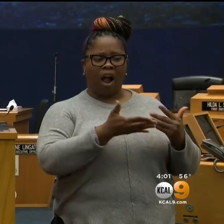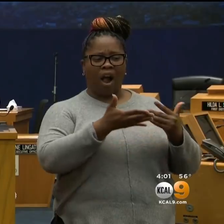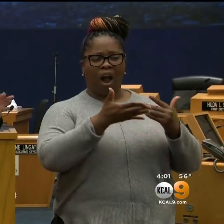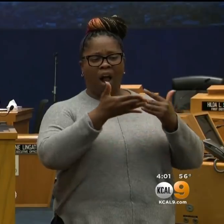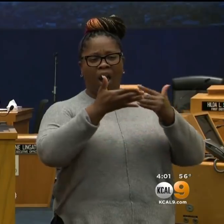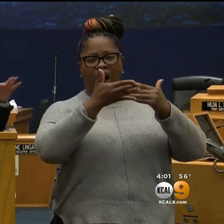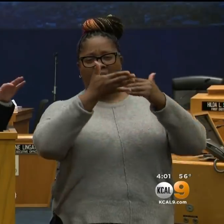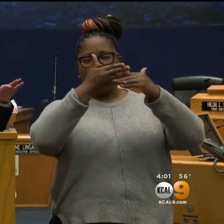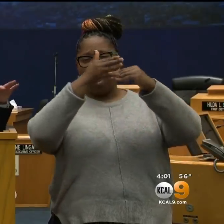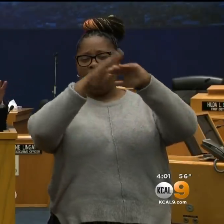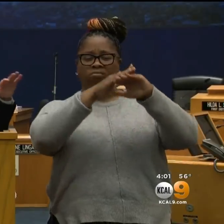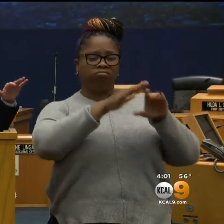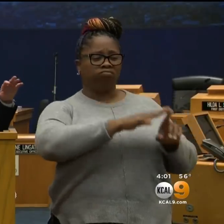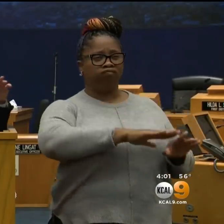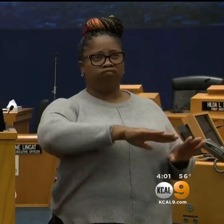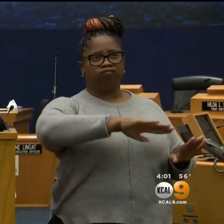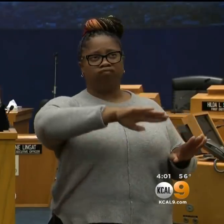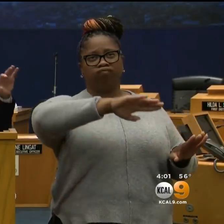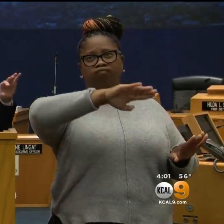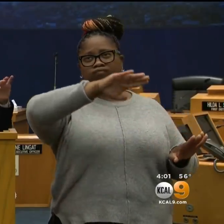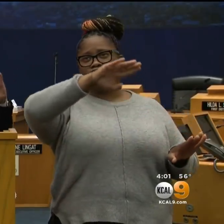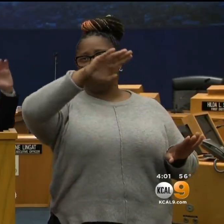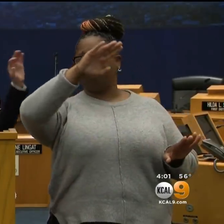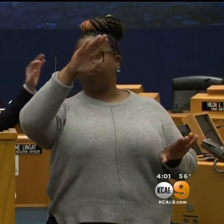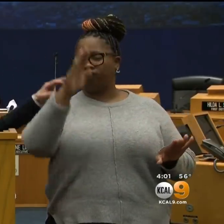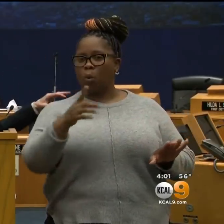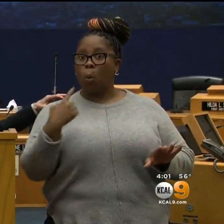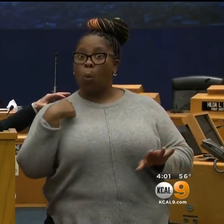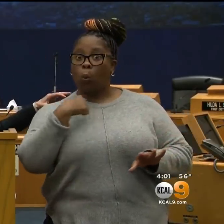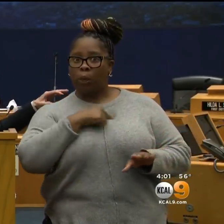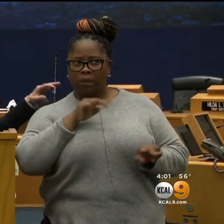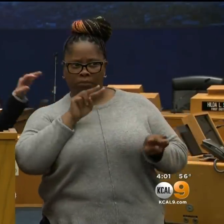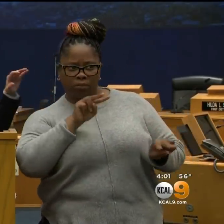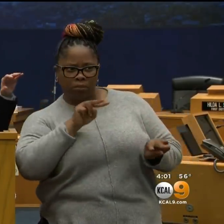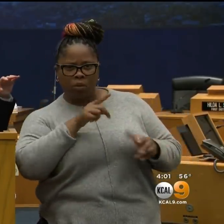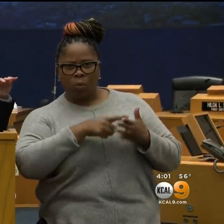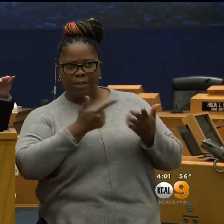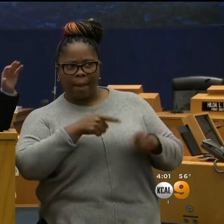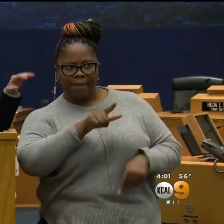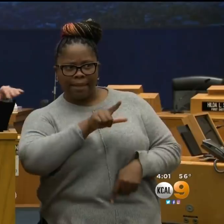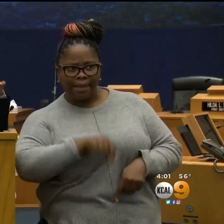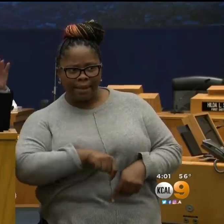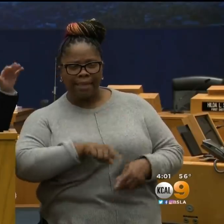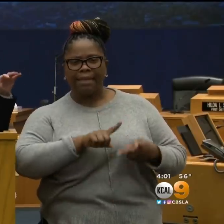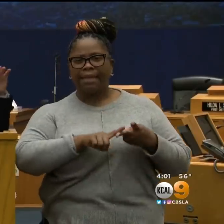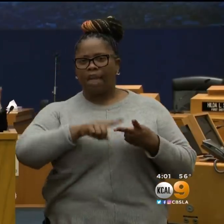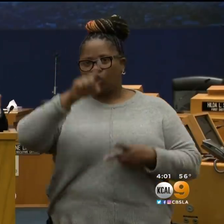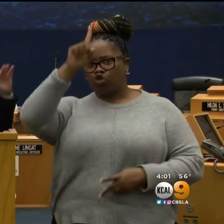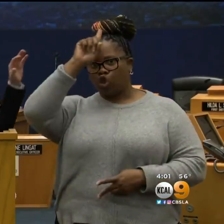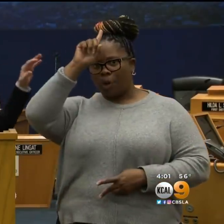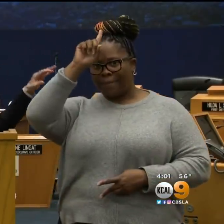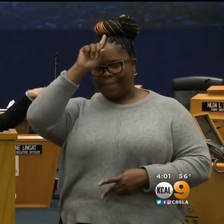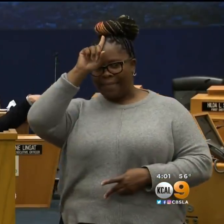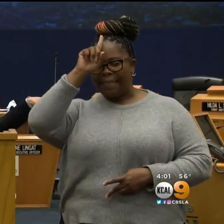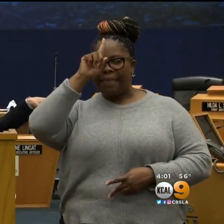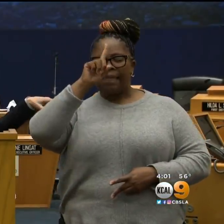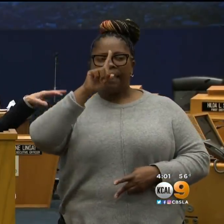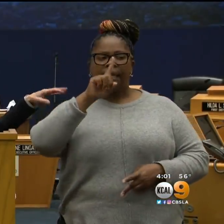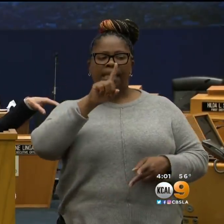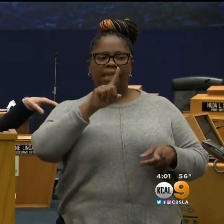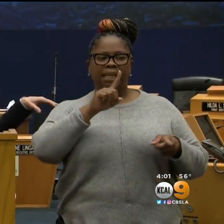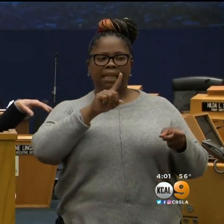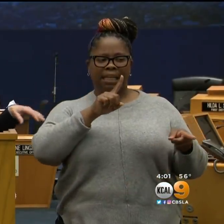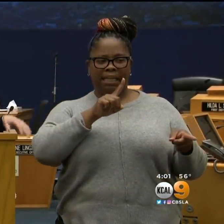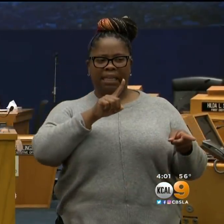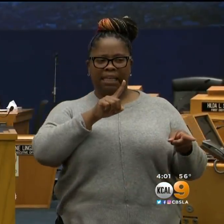And we track what's happening not only in Italy, but also in Germany, which is a few days behind the curve